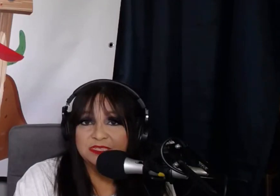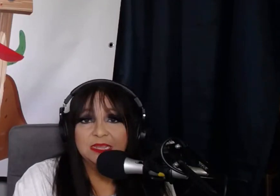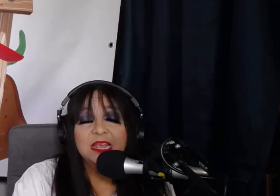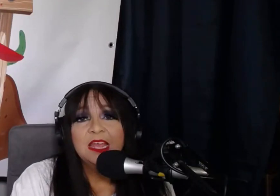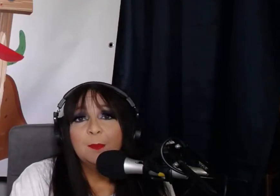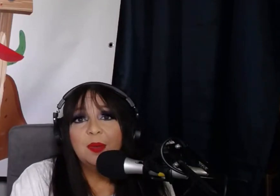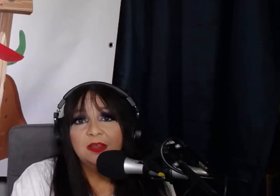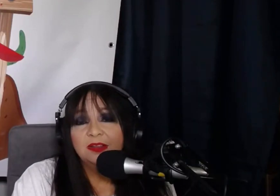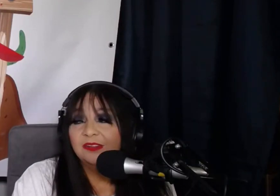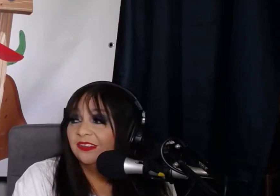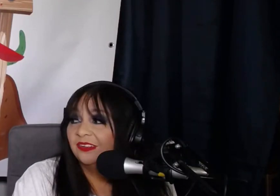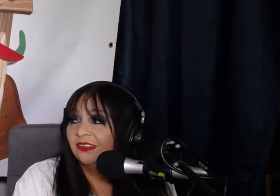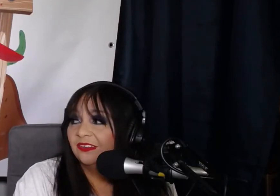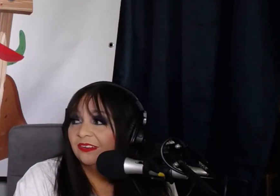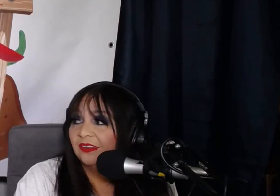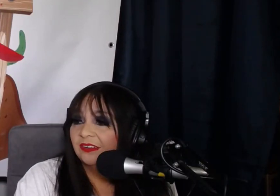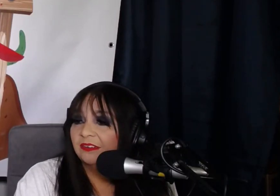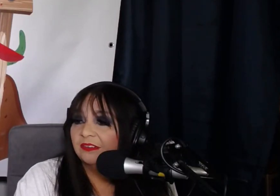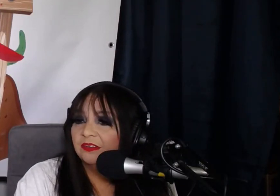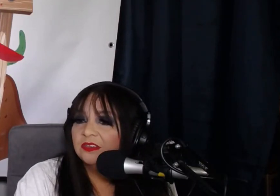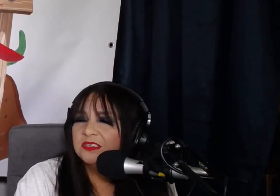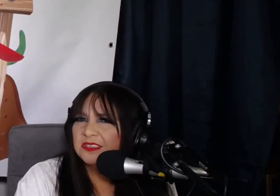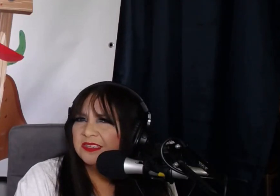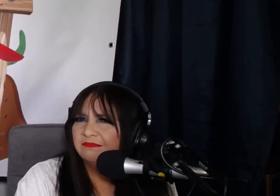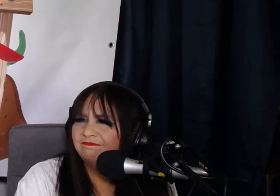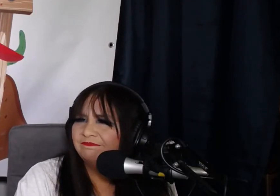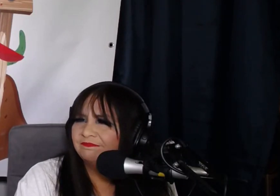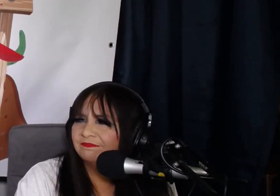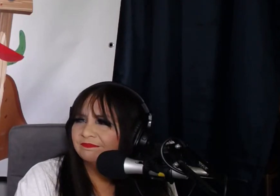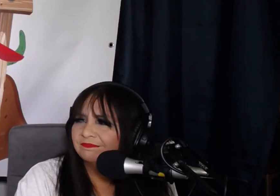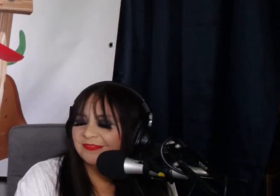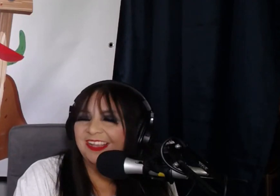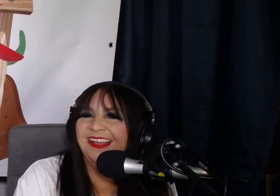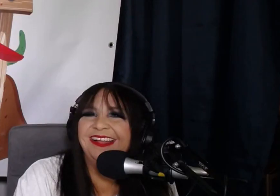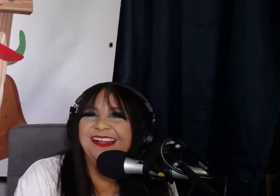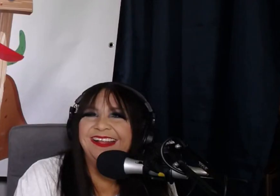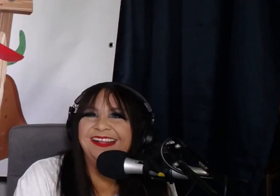busy. Keeps us out of trouble and off street corners. Does it?